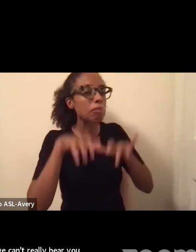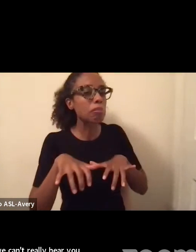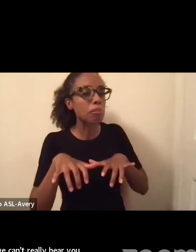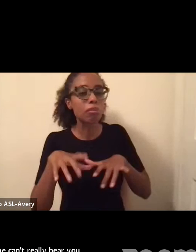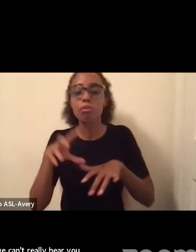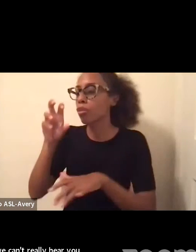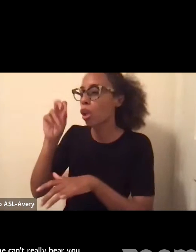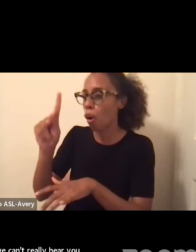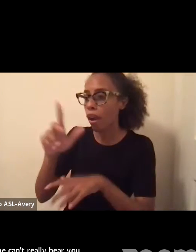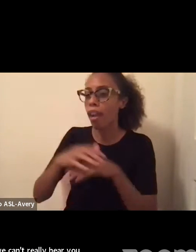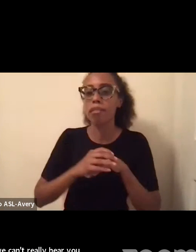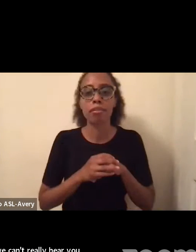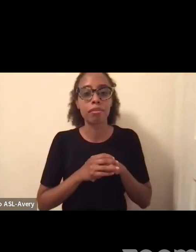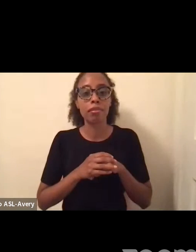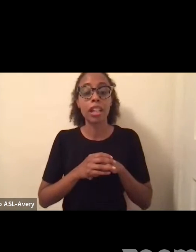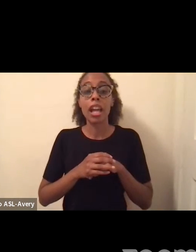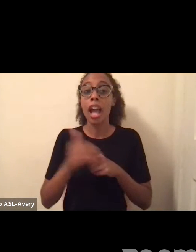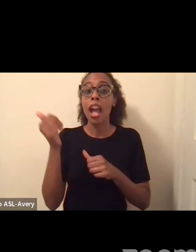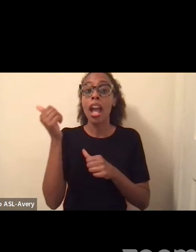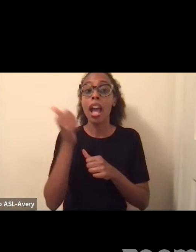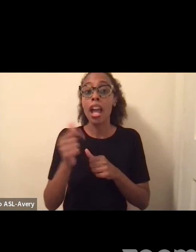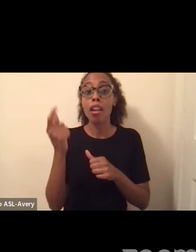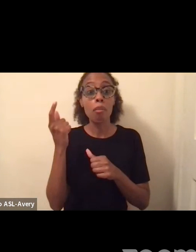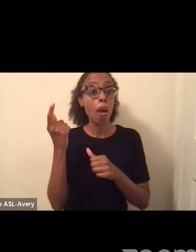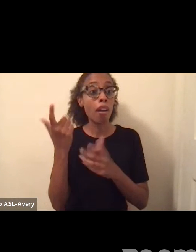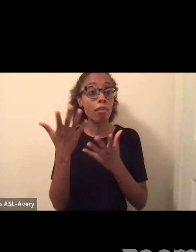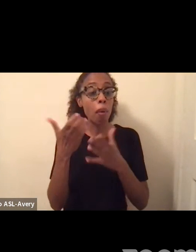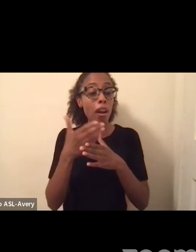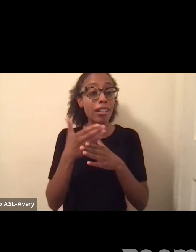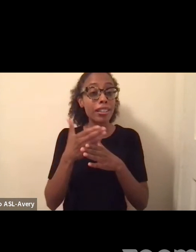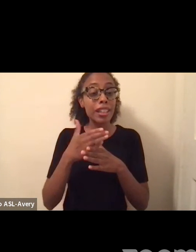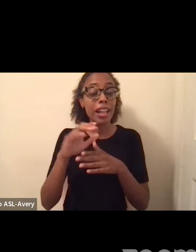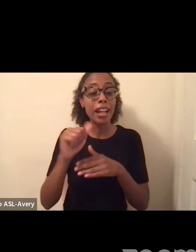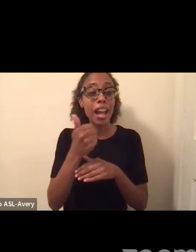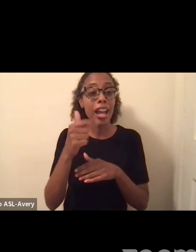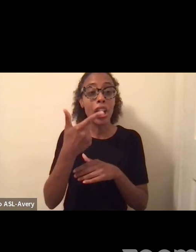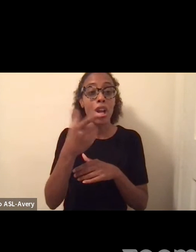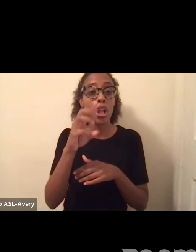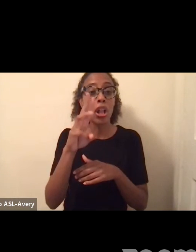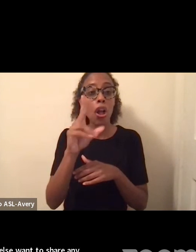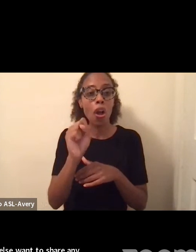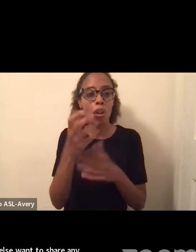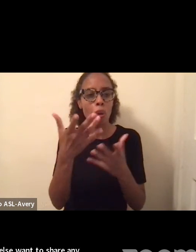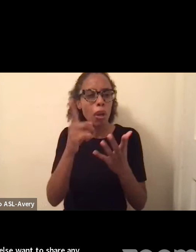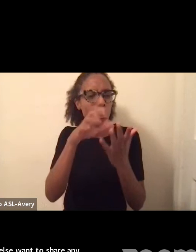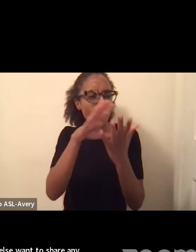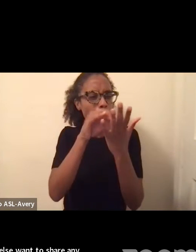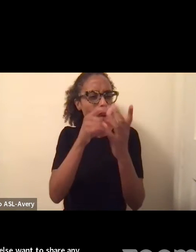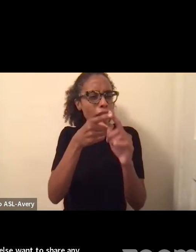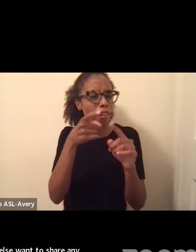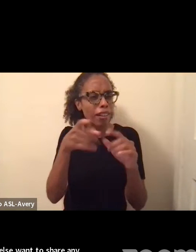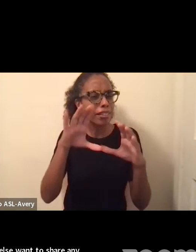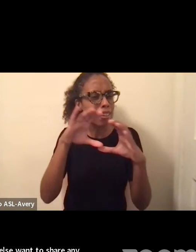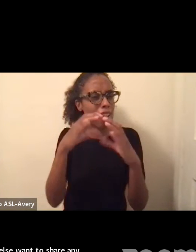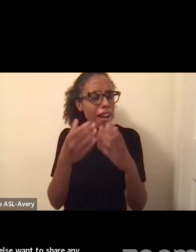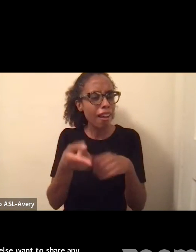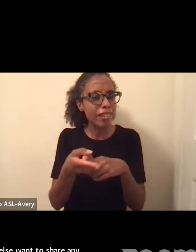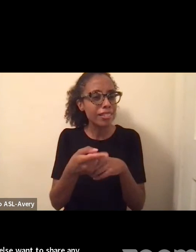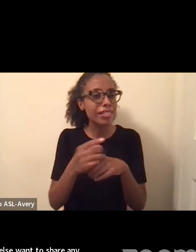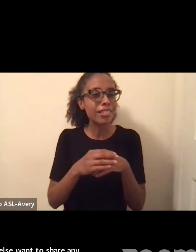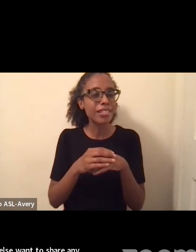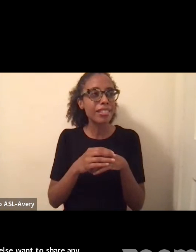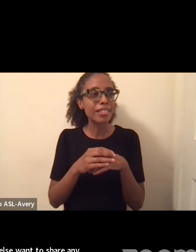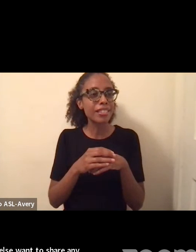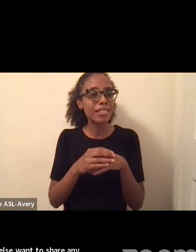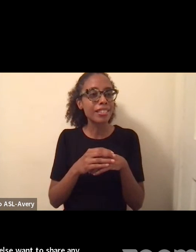Anybody else want to share any glows? What did you get out of this class? Out of this coming